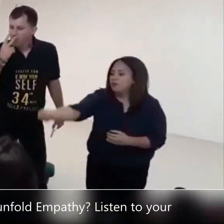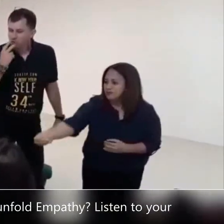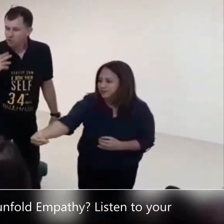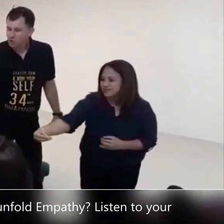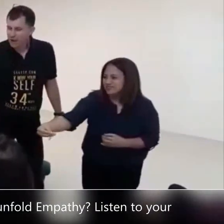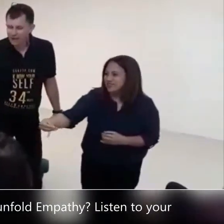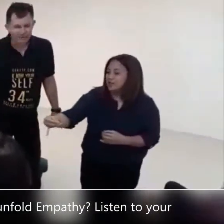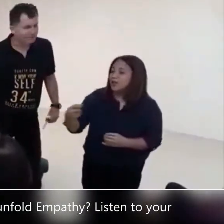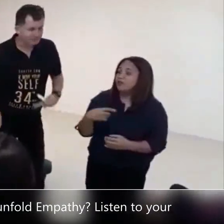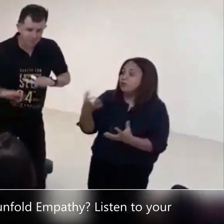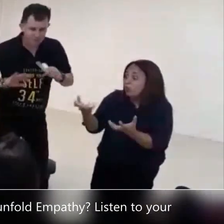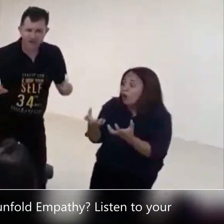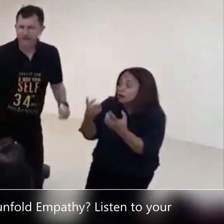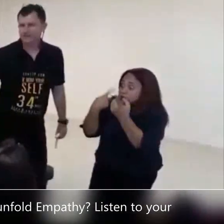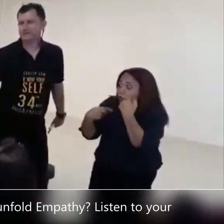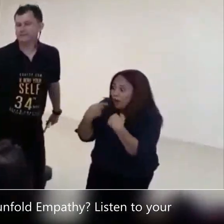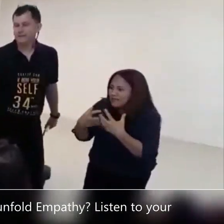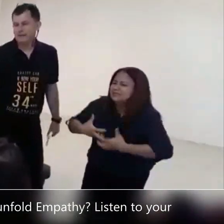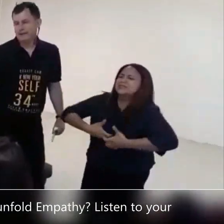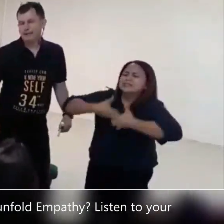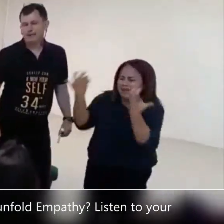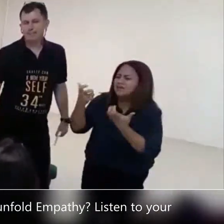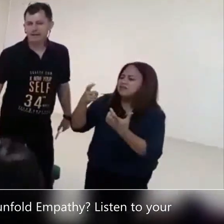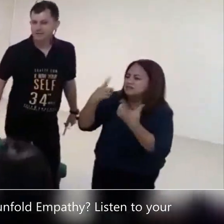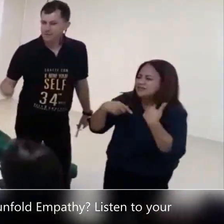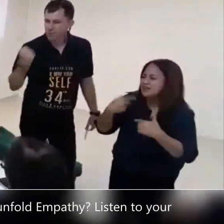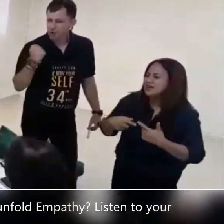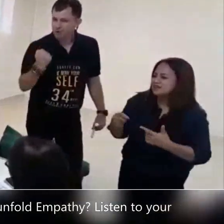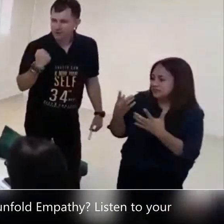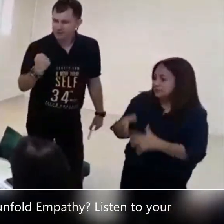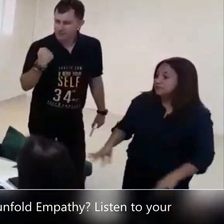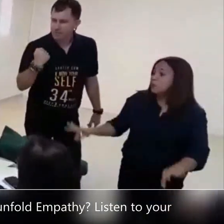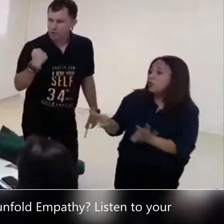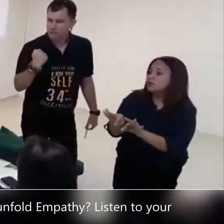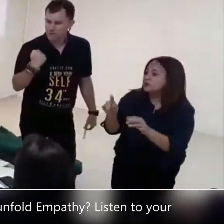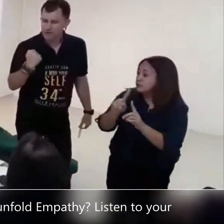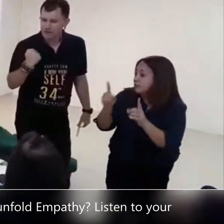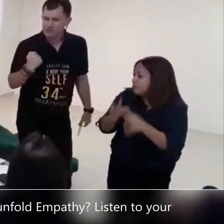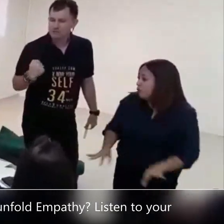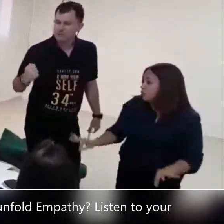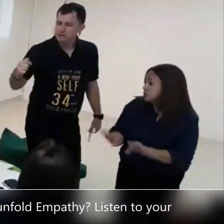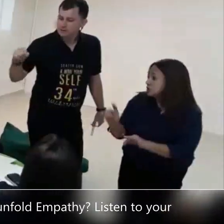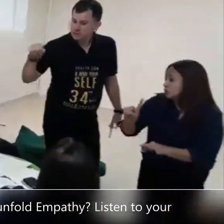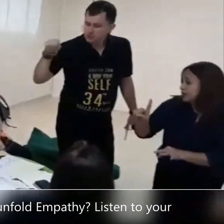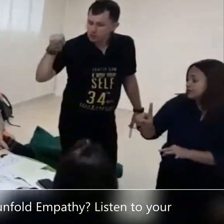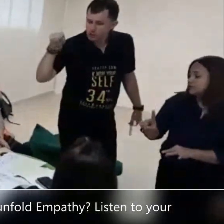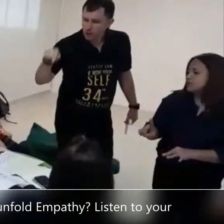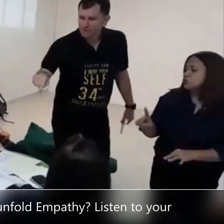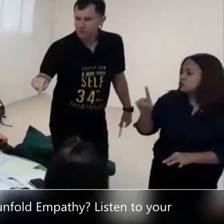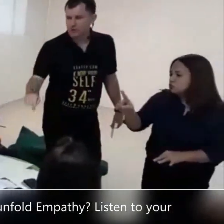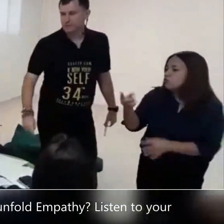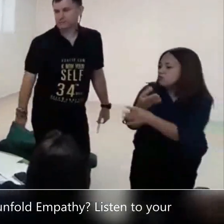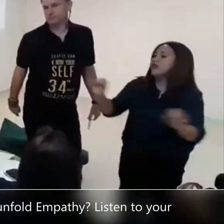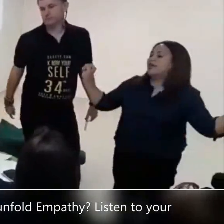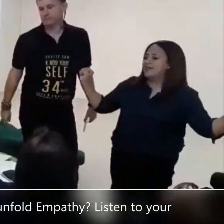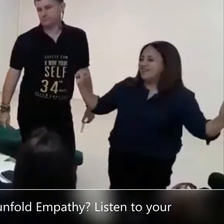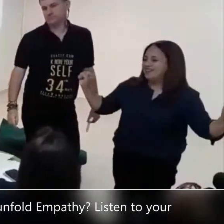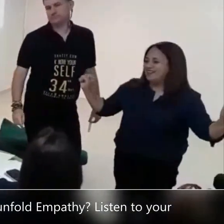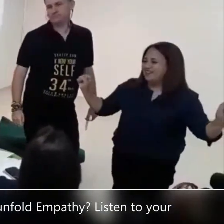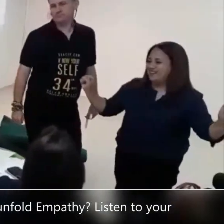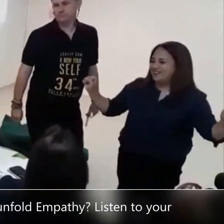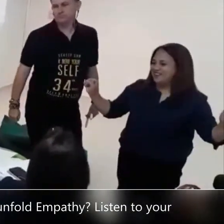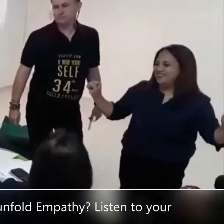If you want to cry, you cry. But the important thing is, you are free.